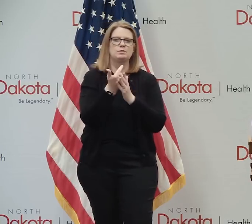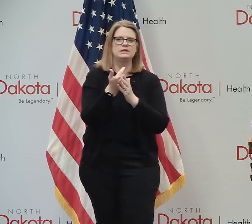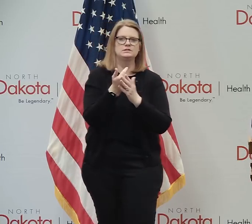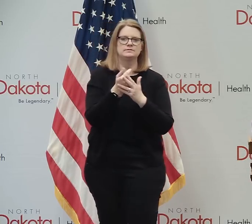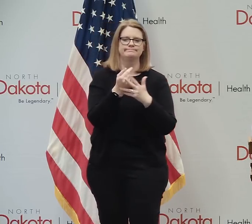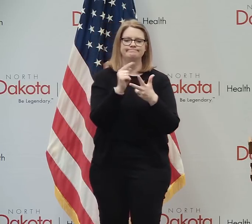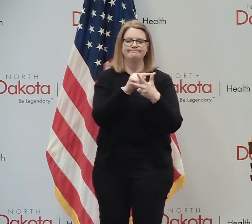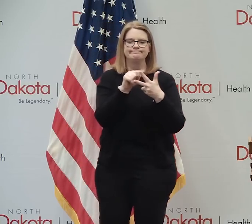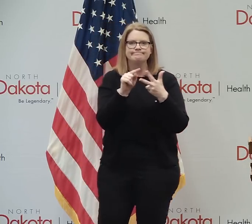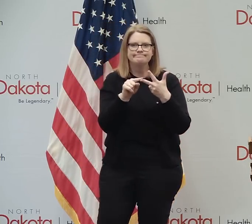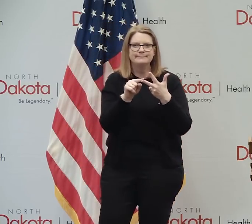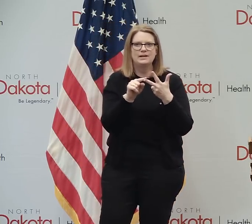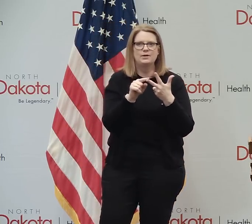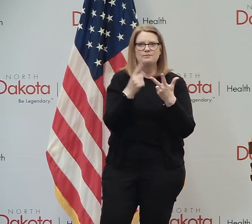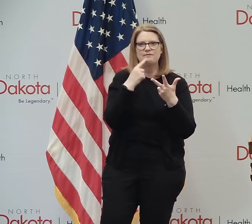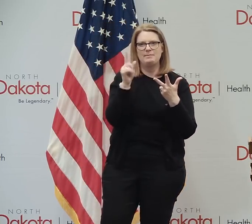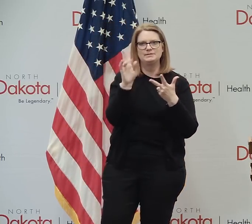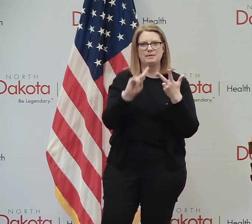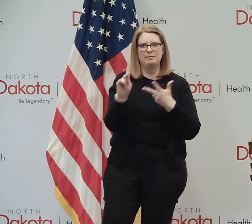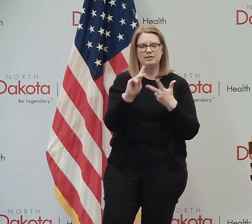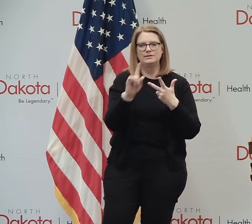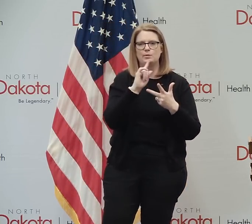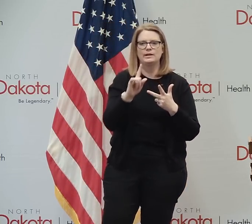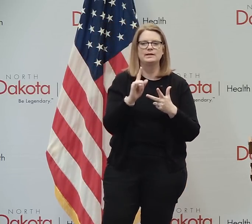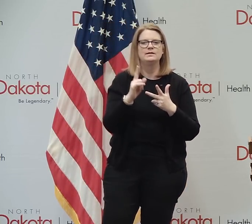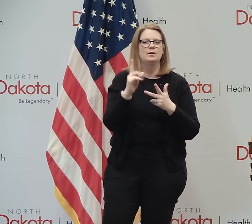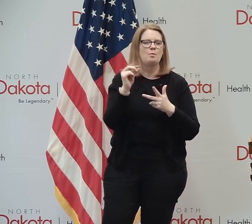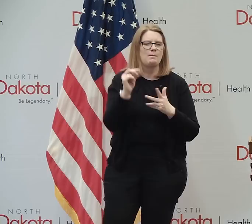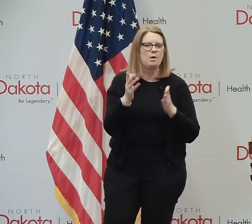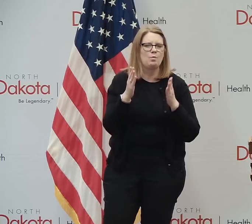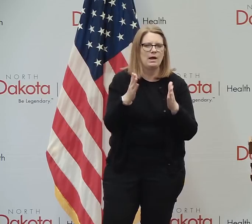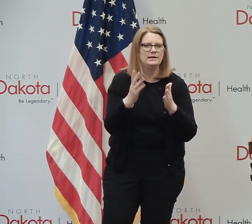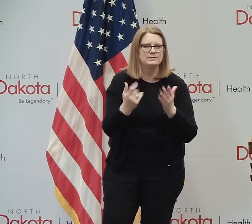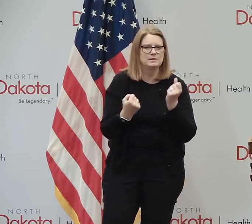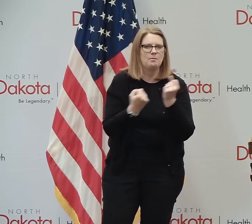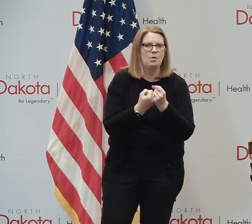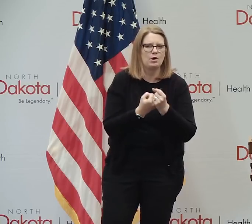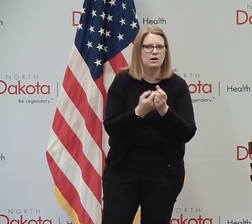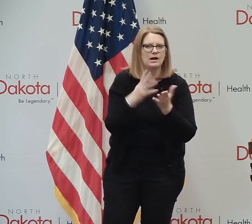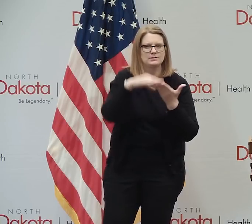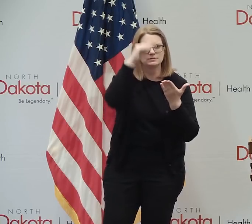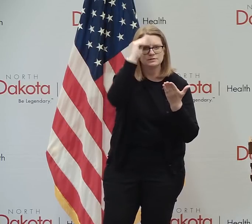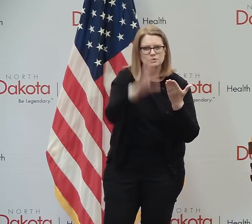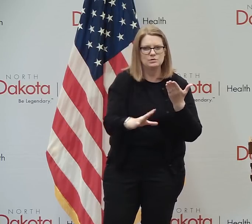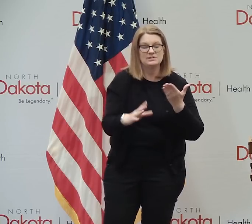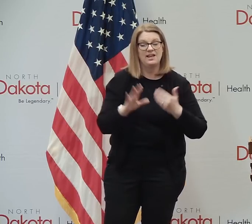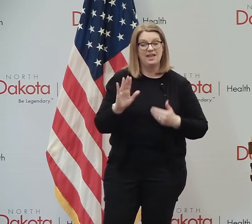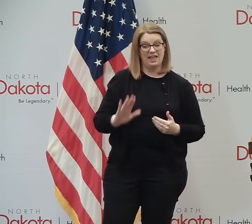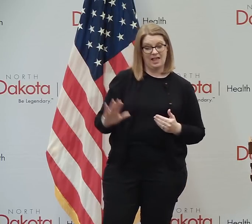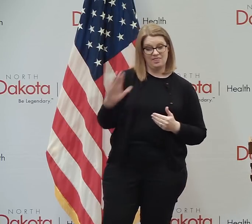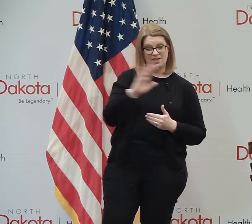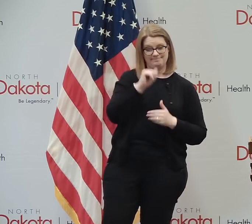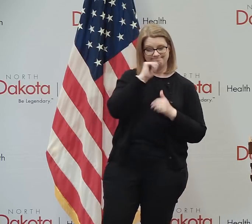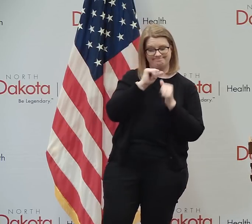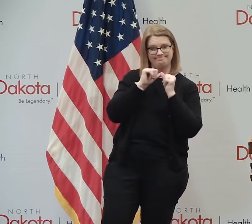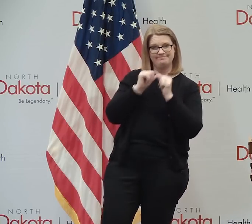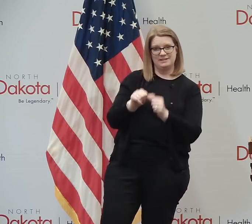to find one more way to celebrate and support our students whose passion and resiliency is making a difference for North